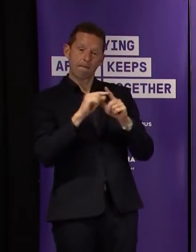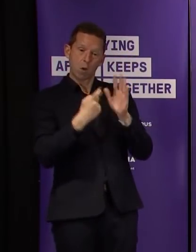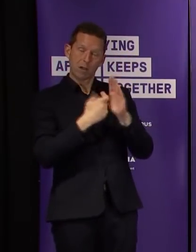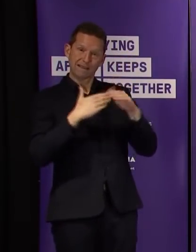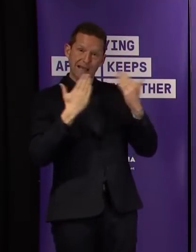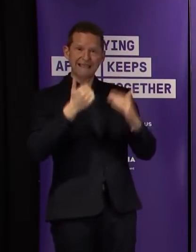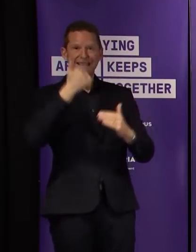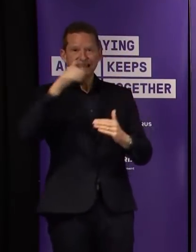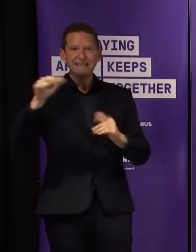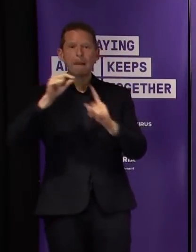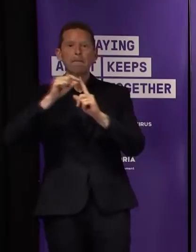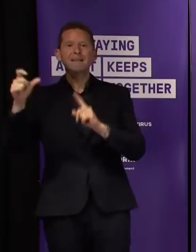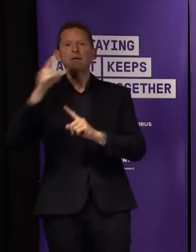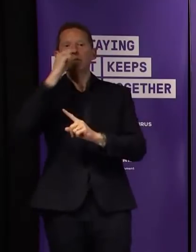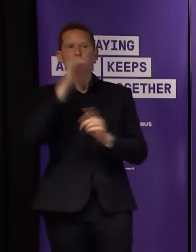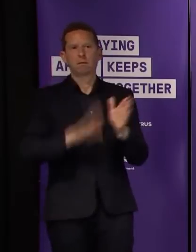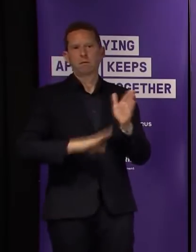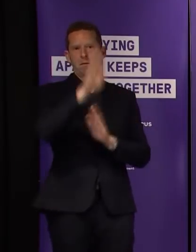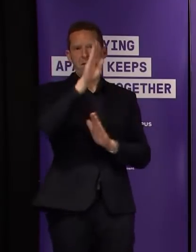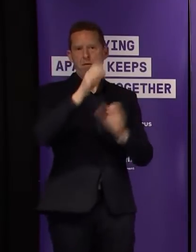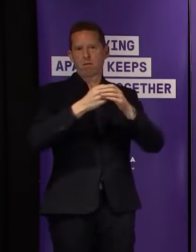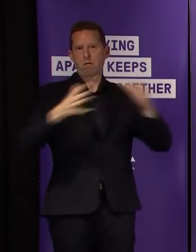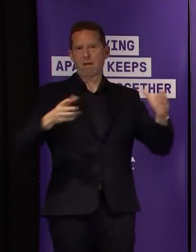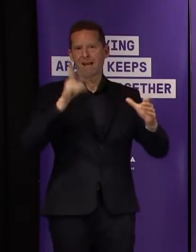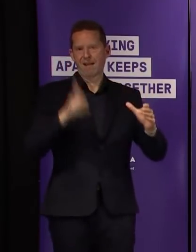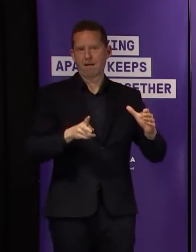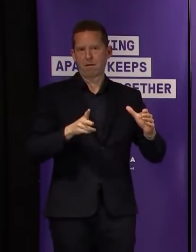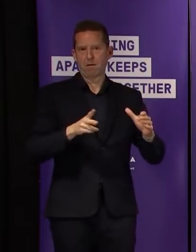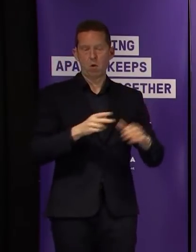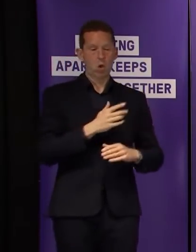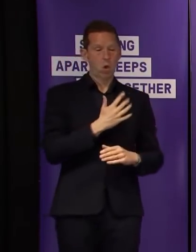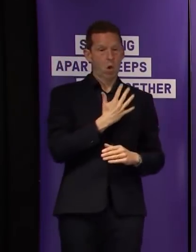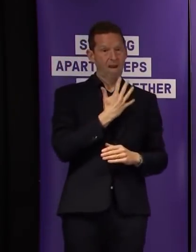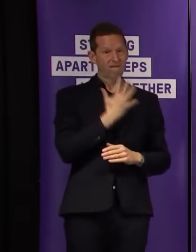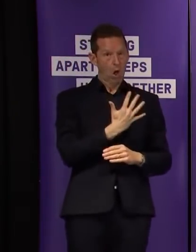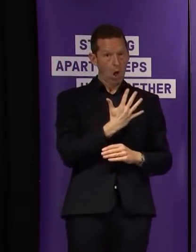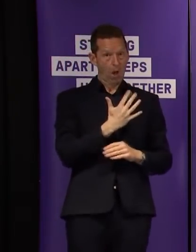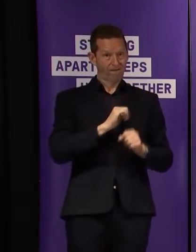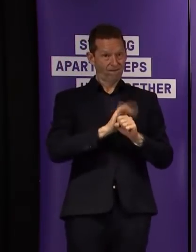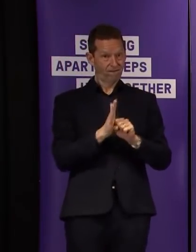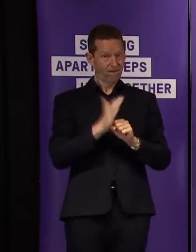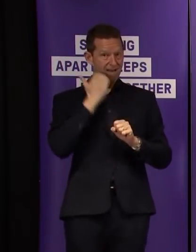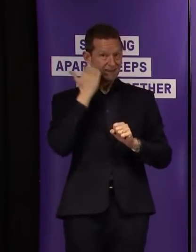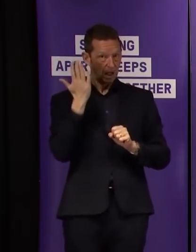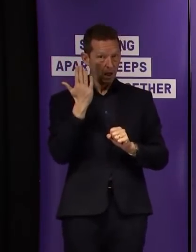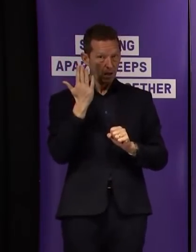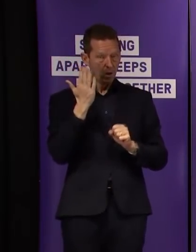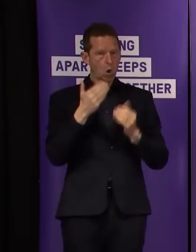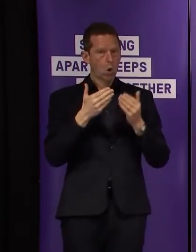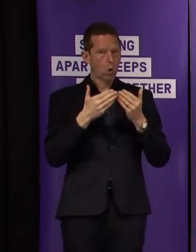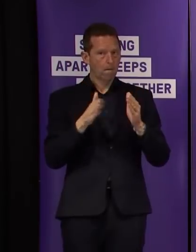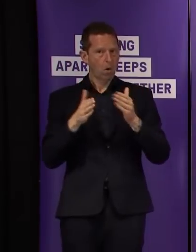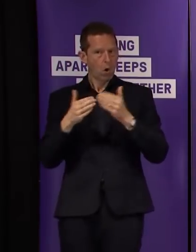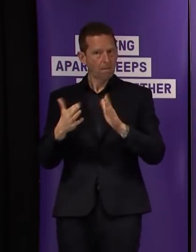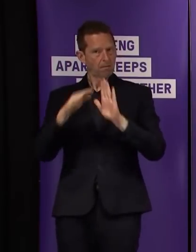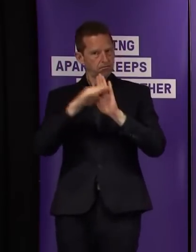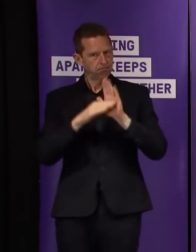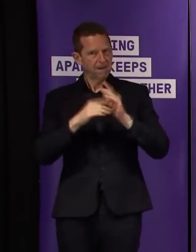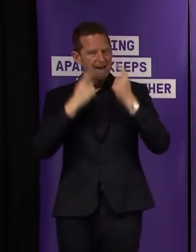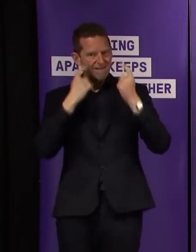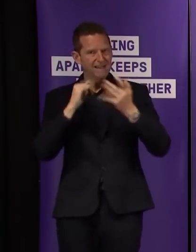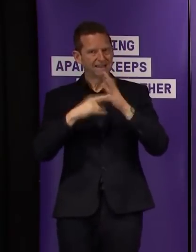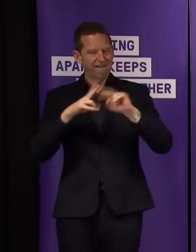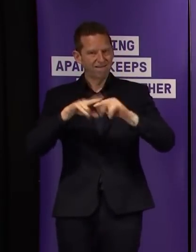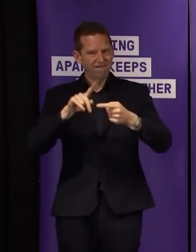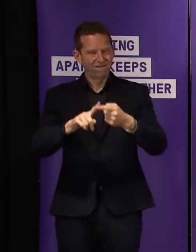chance this doesn't work. You open at 5, do it steady and safe, and the risk of having to go back into lockdown